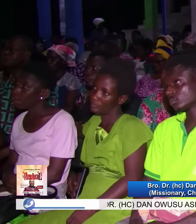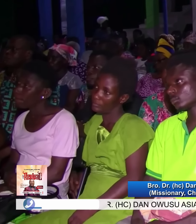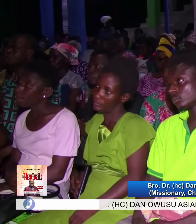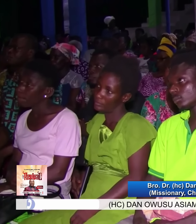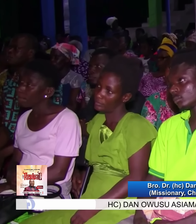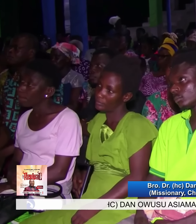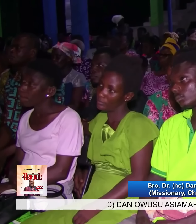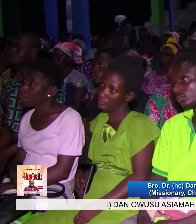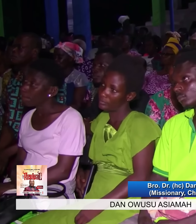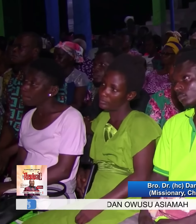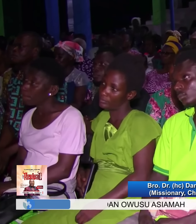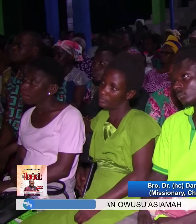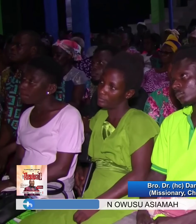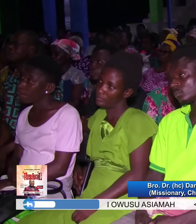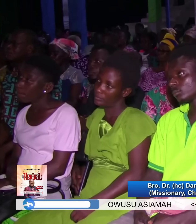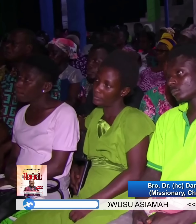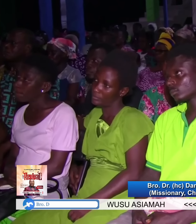aya mete sana ansei